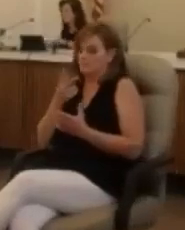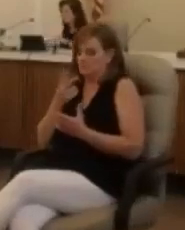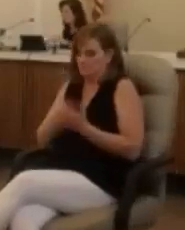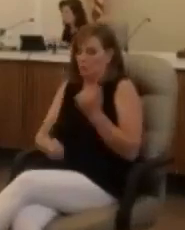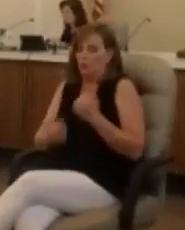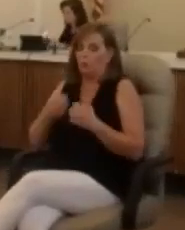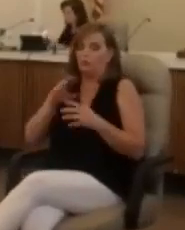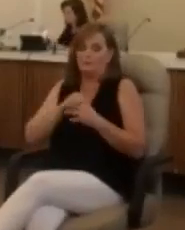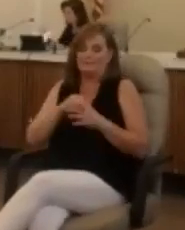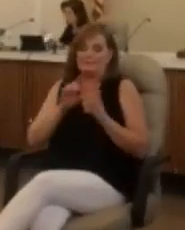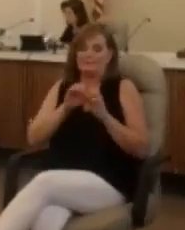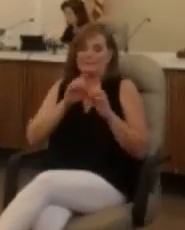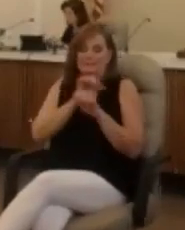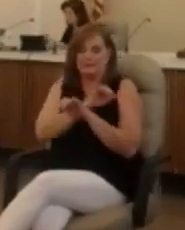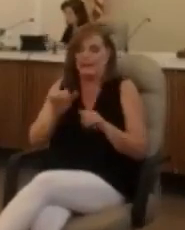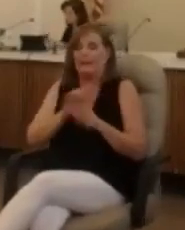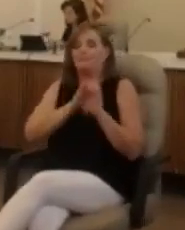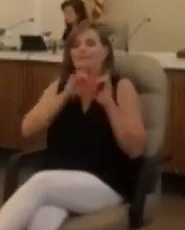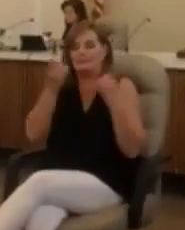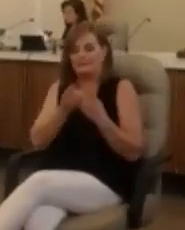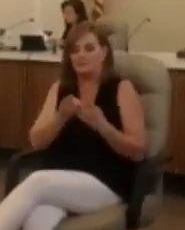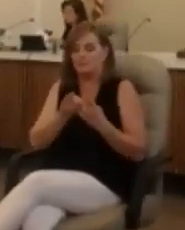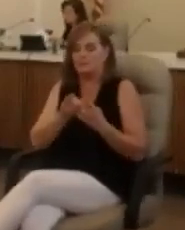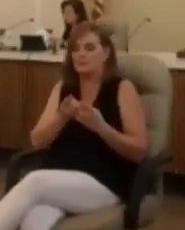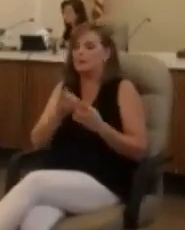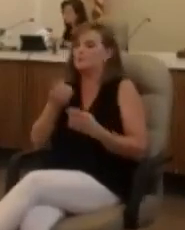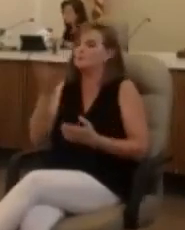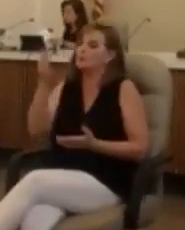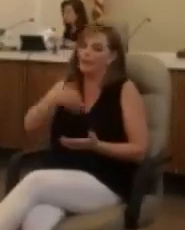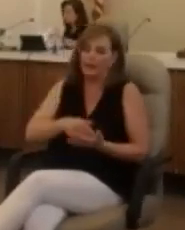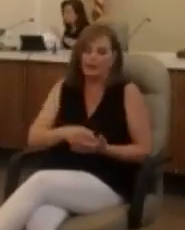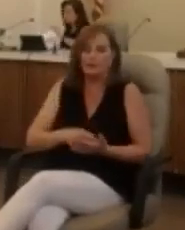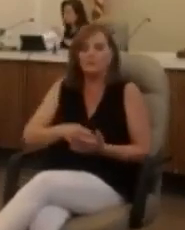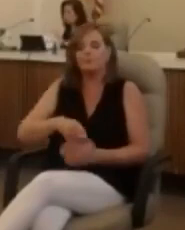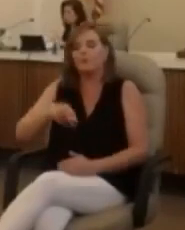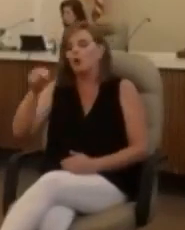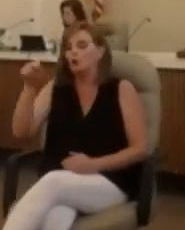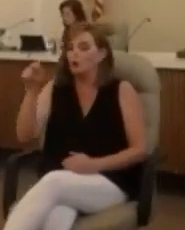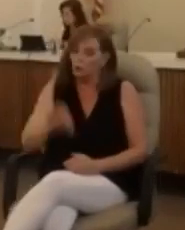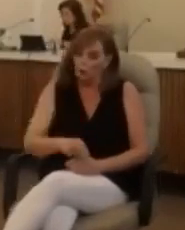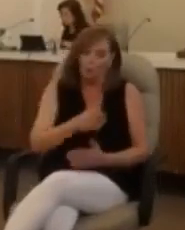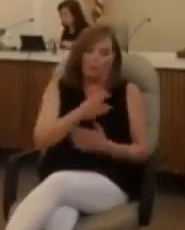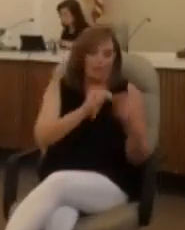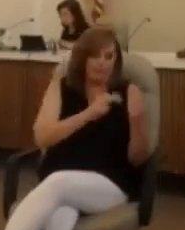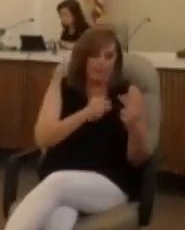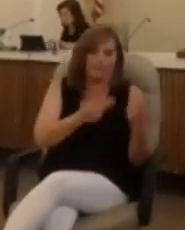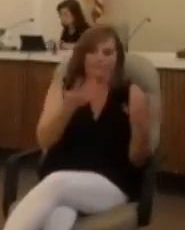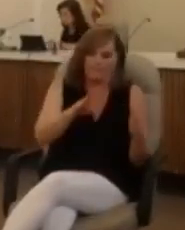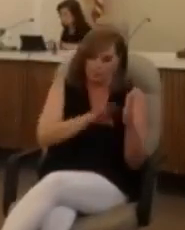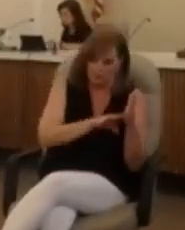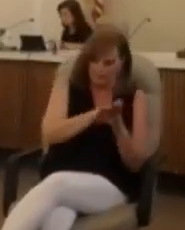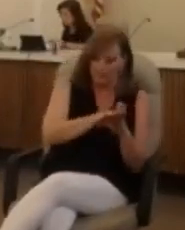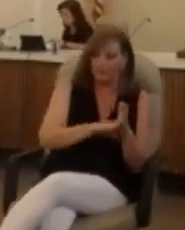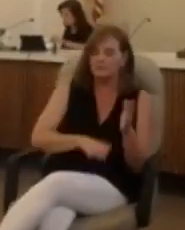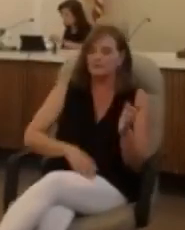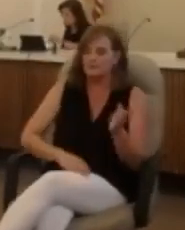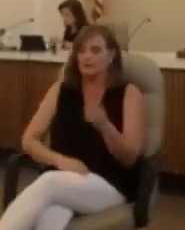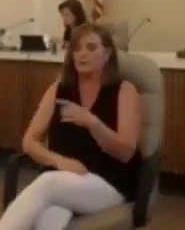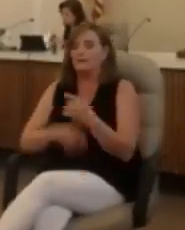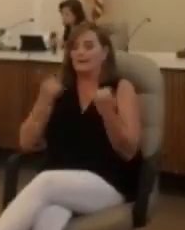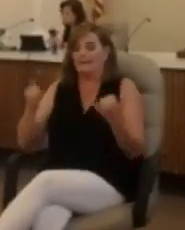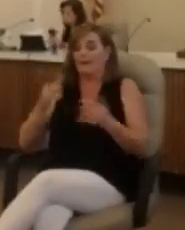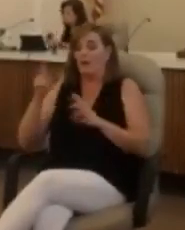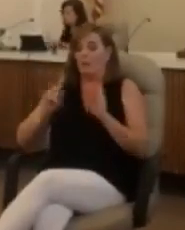same rules. There were, and so again, the northern part did get developed, and now right. The people